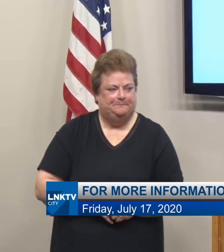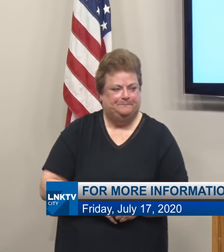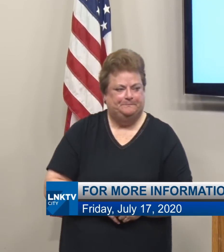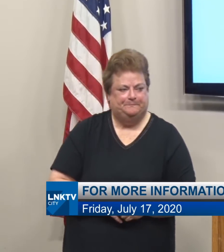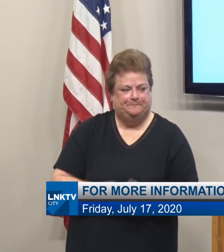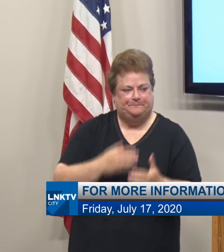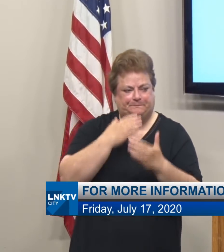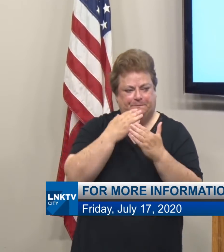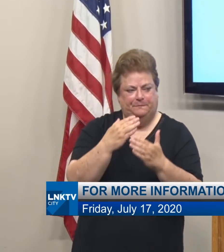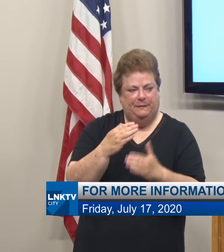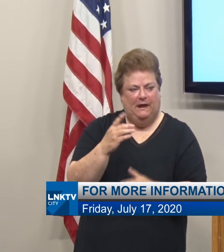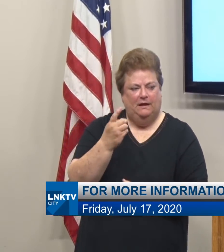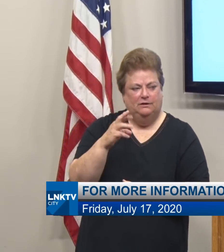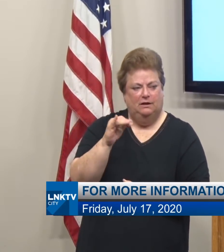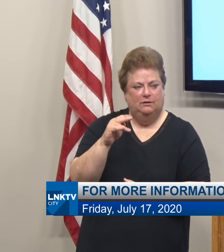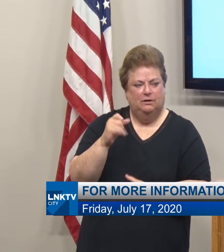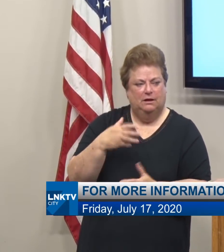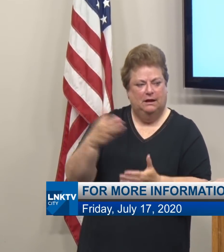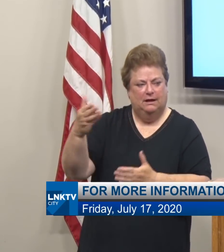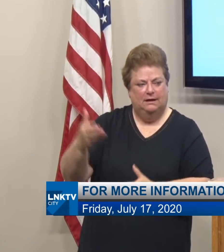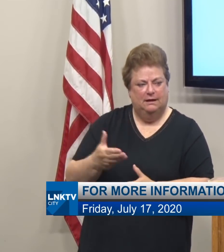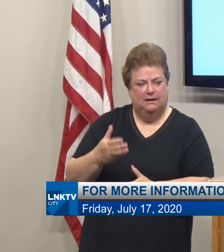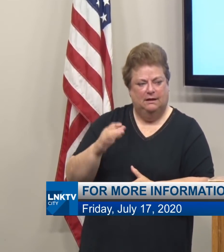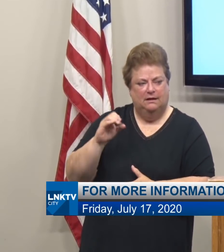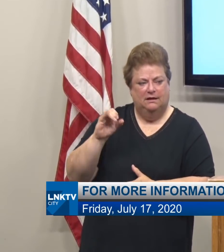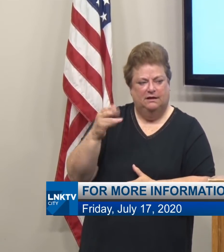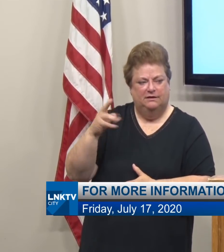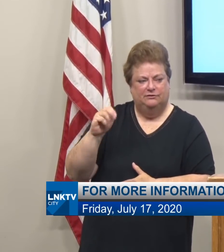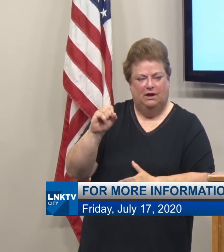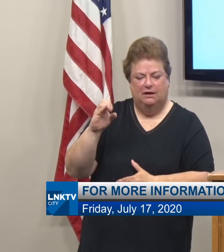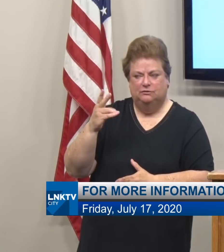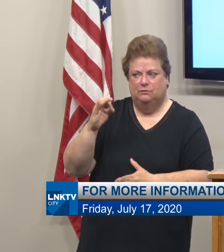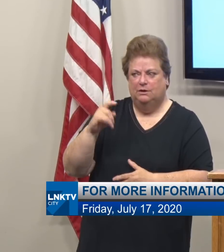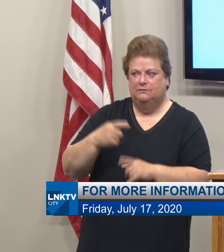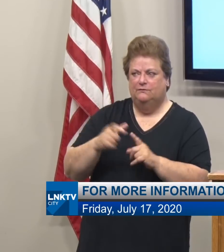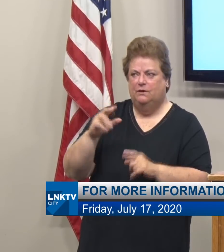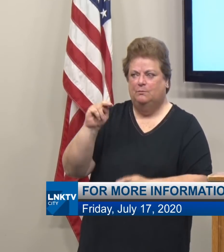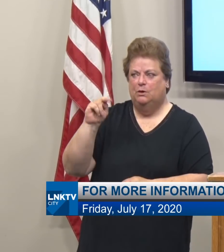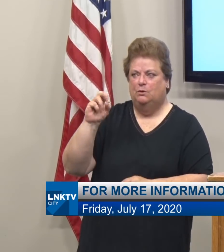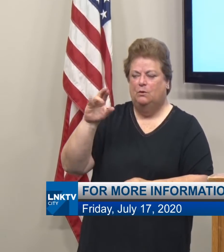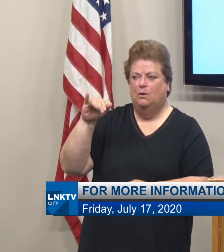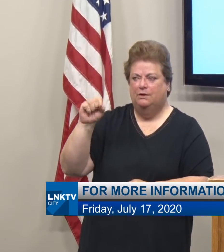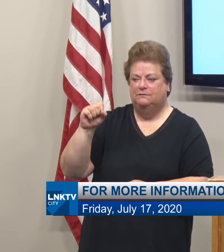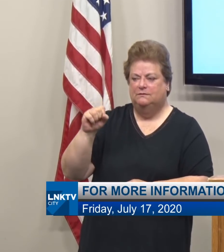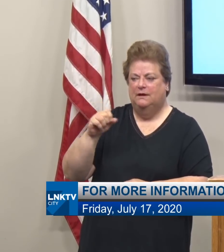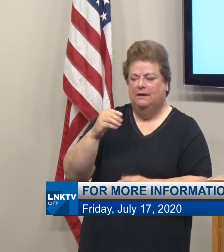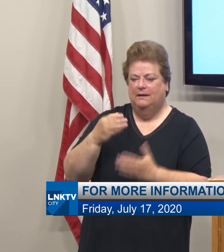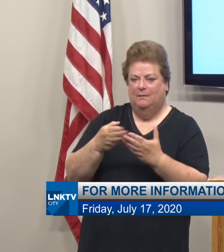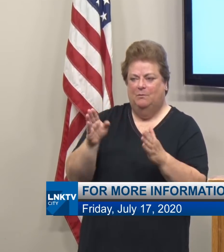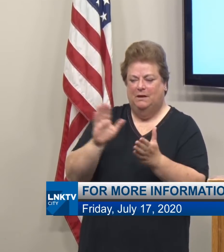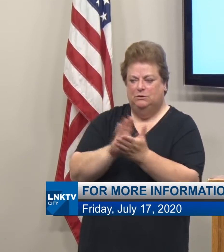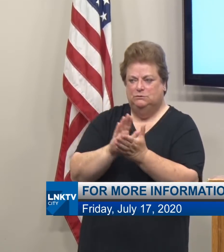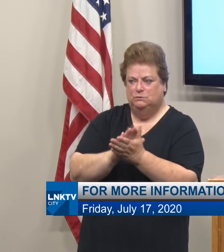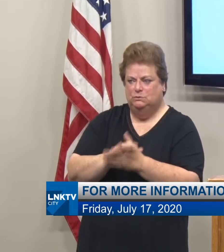Thank you, Dr. Joel. And next I'd like to invite John Schwartz, the superintendent of Norris Public Schools, to join us.